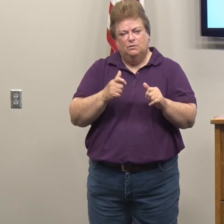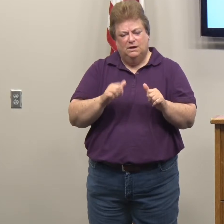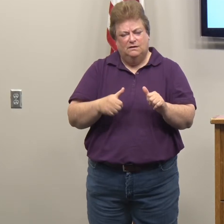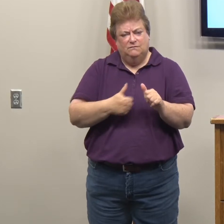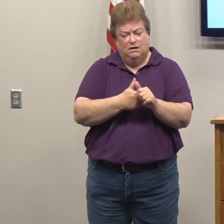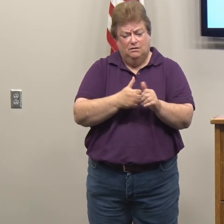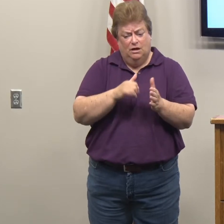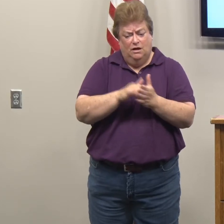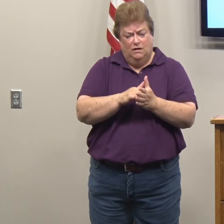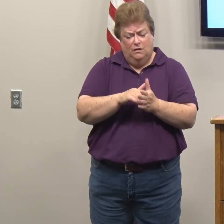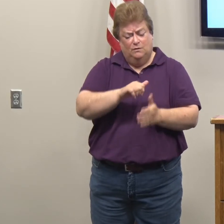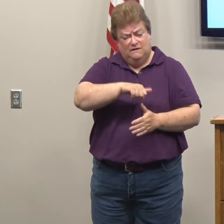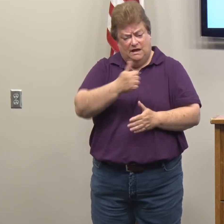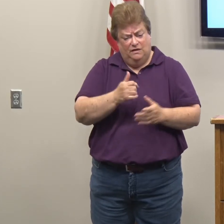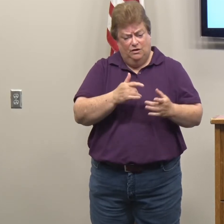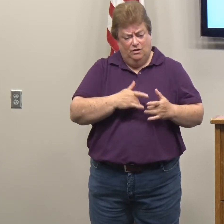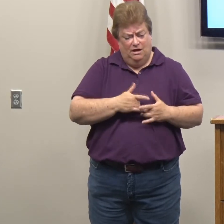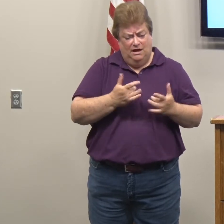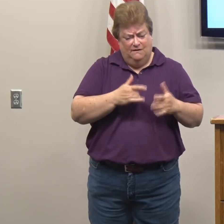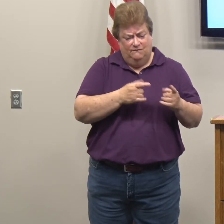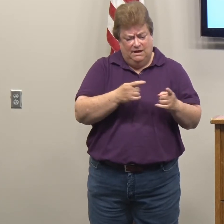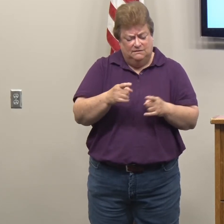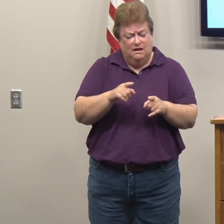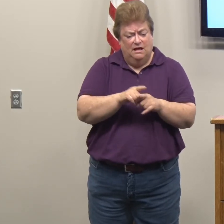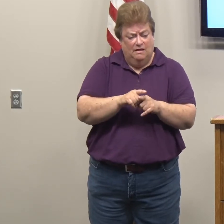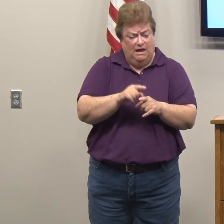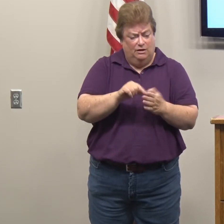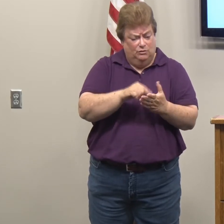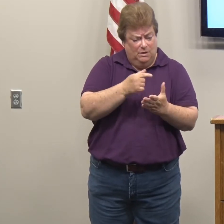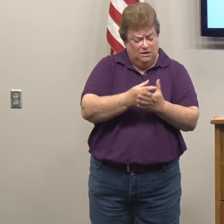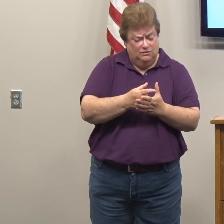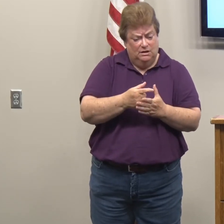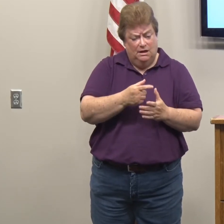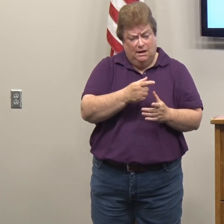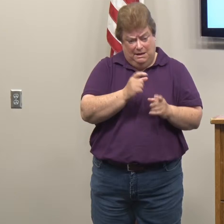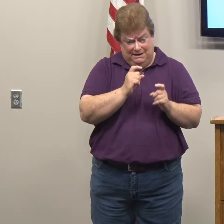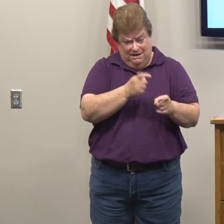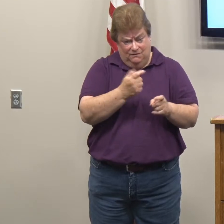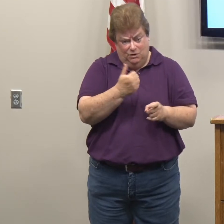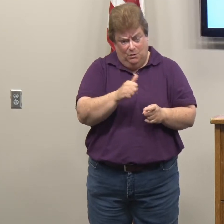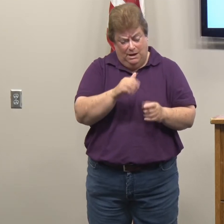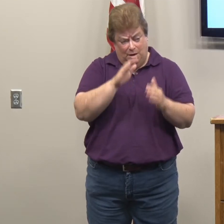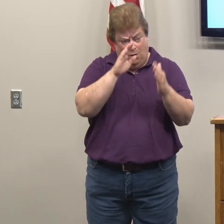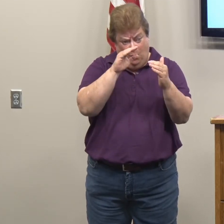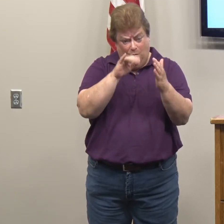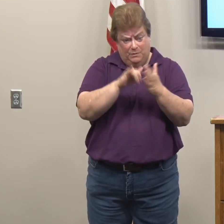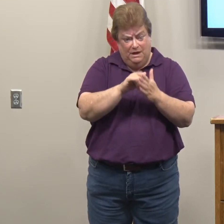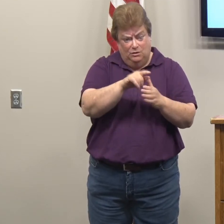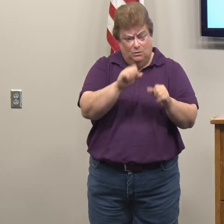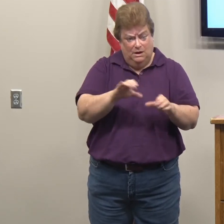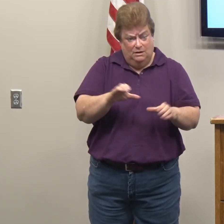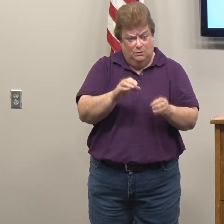those events that you've been monitoring so far, like the graduation, has that given you hope that you can do more of this in the future?